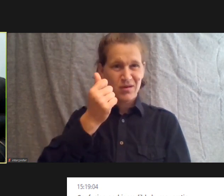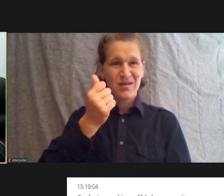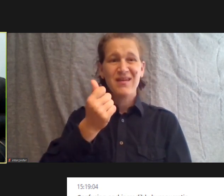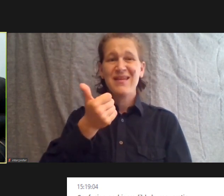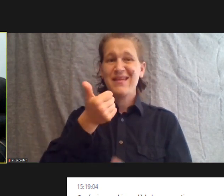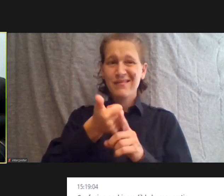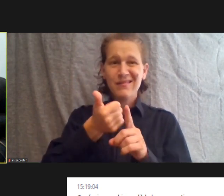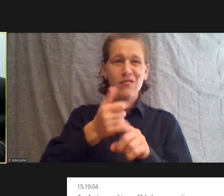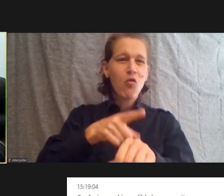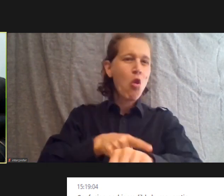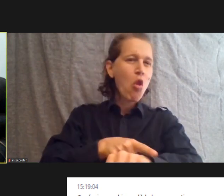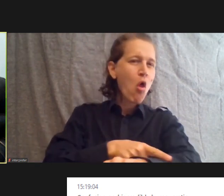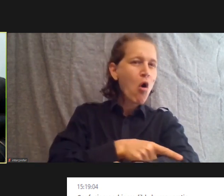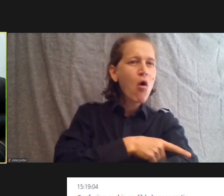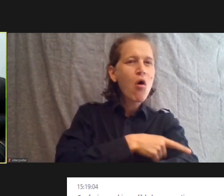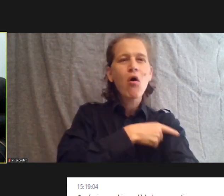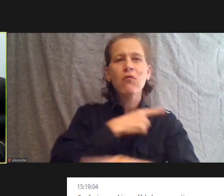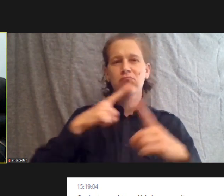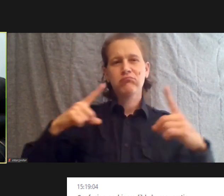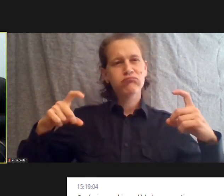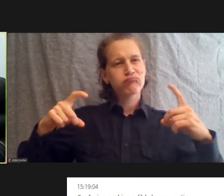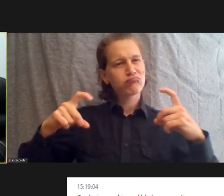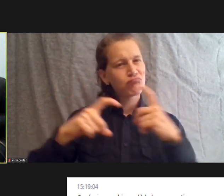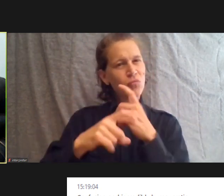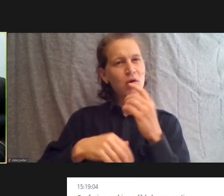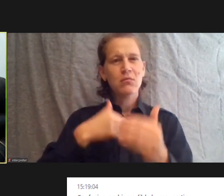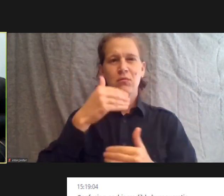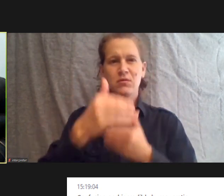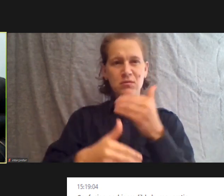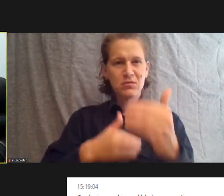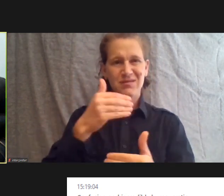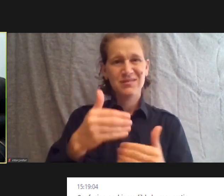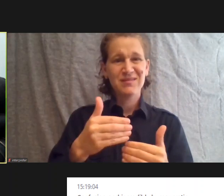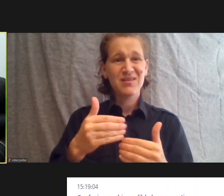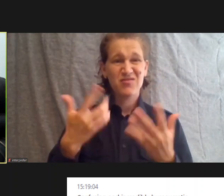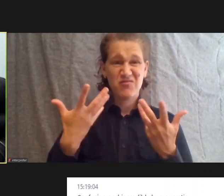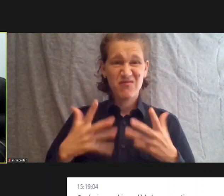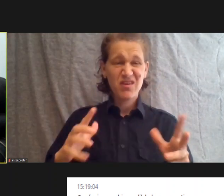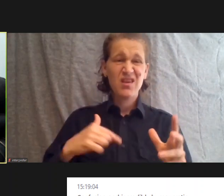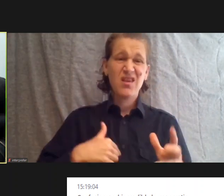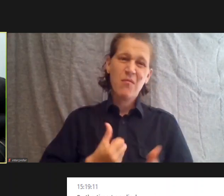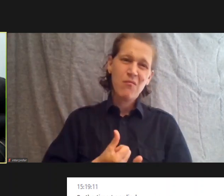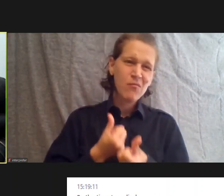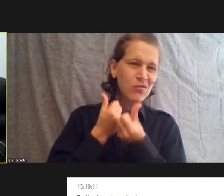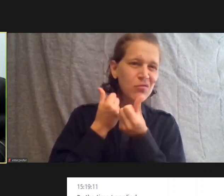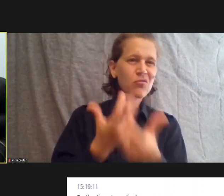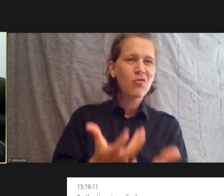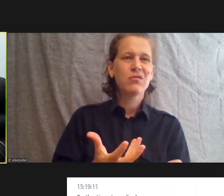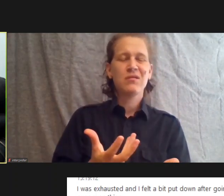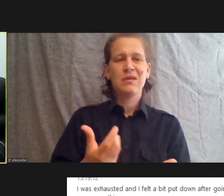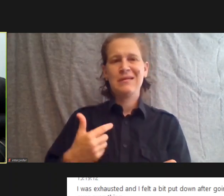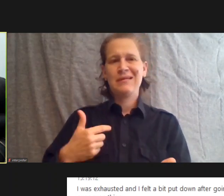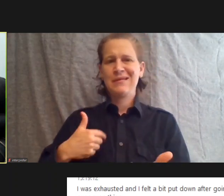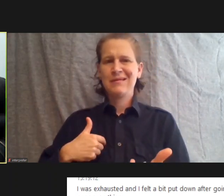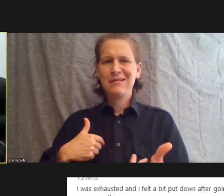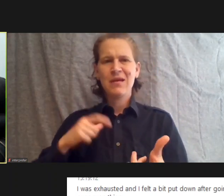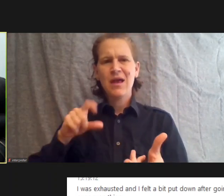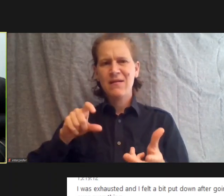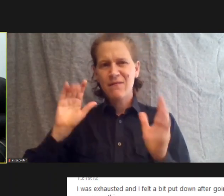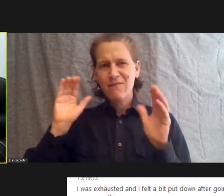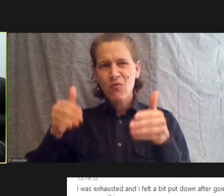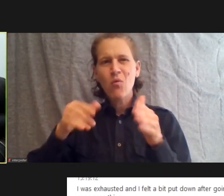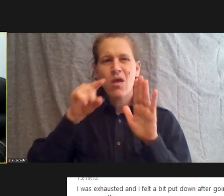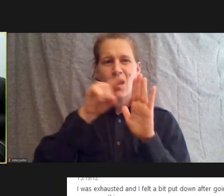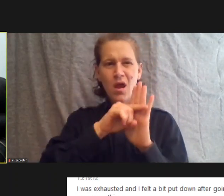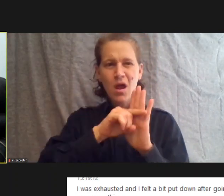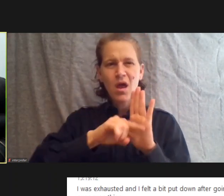exhausted, and I felt a bit put down after going over everything wrong with me. Despite all the gains I had made through life and